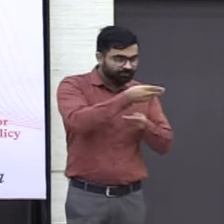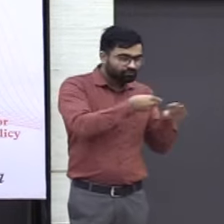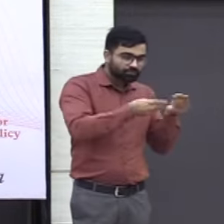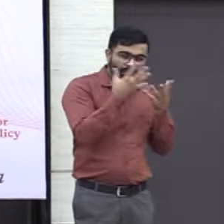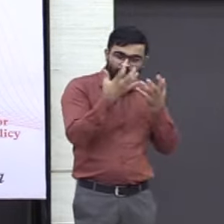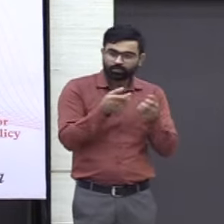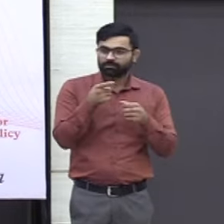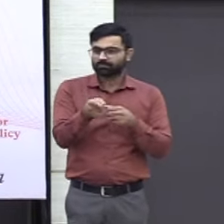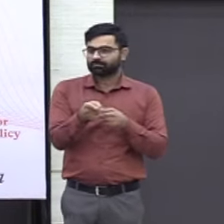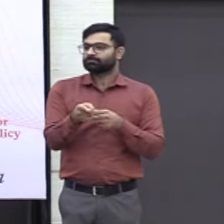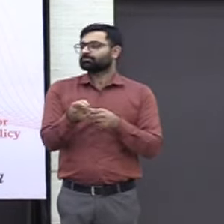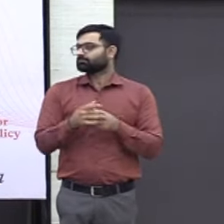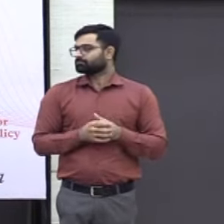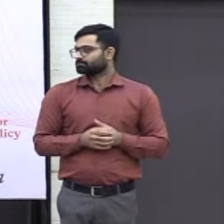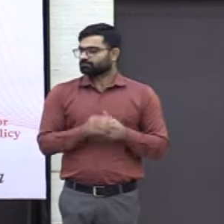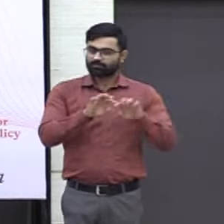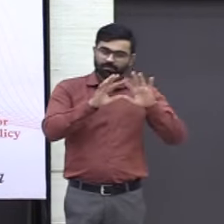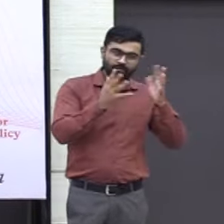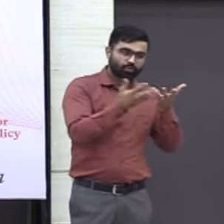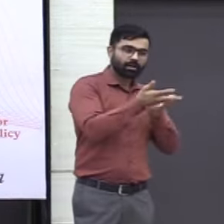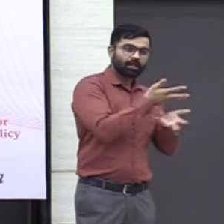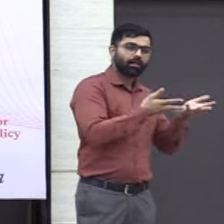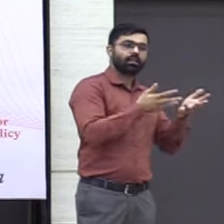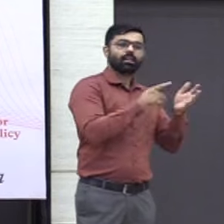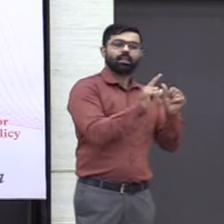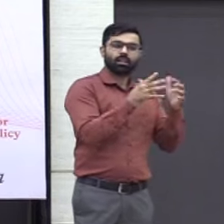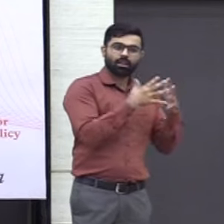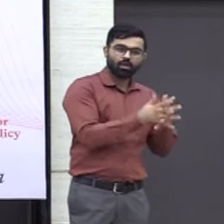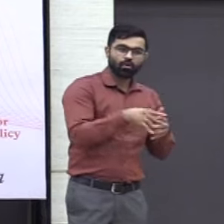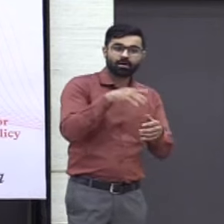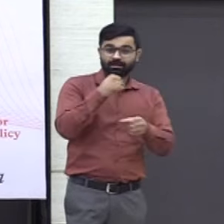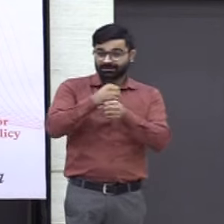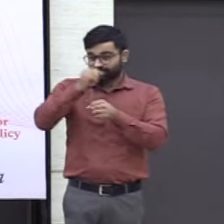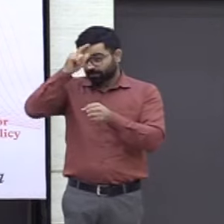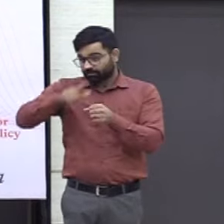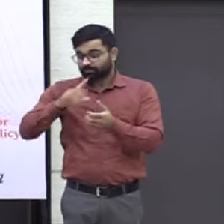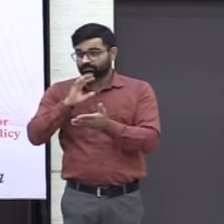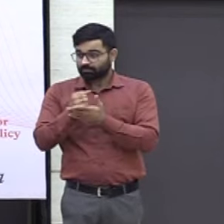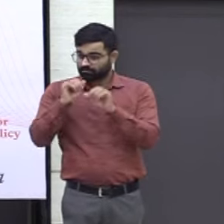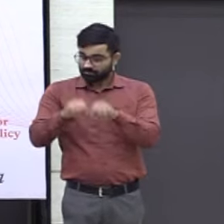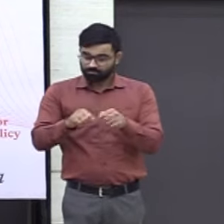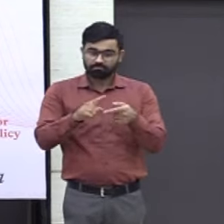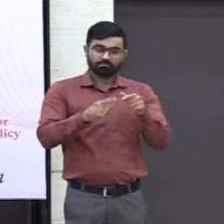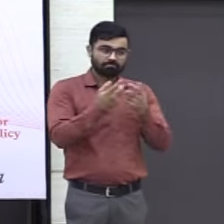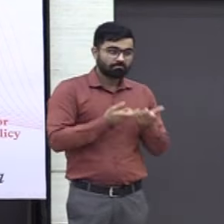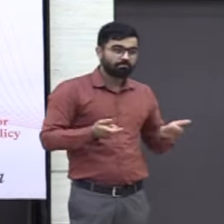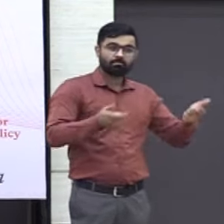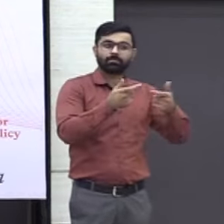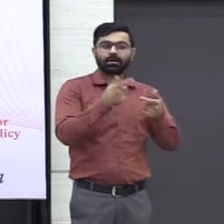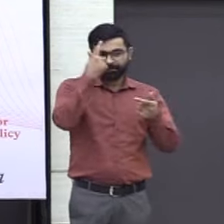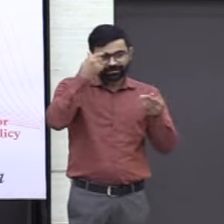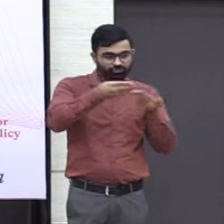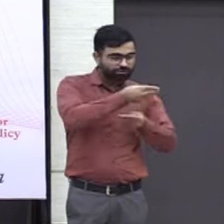so you want, and there's a global convention, there's a commitment of the government of India that we should have a legislation on money